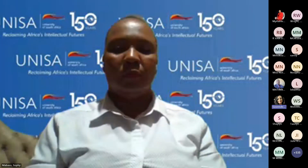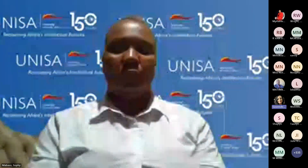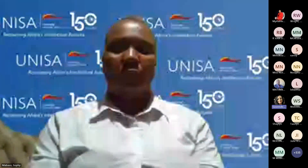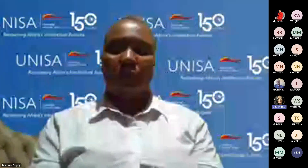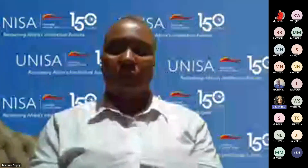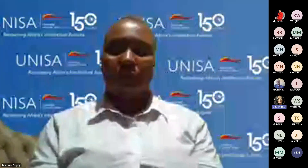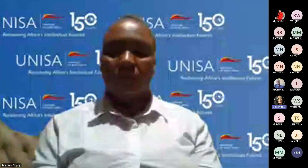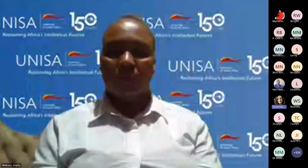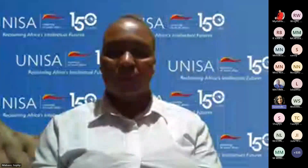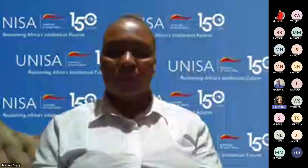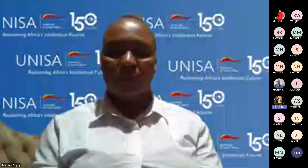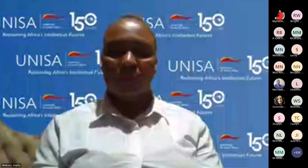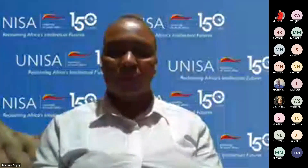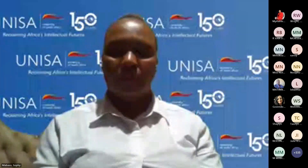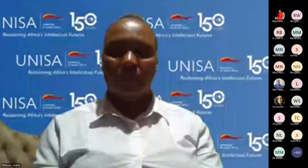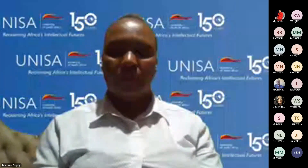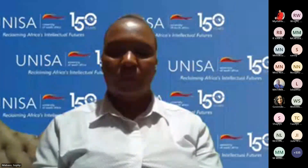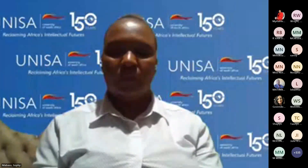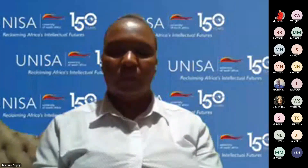We see another hand up.